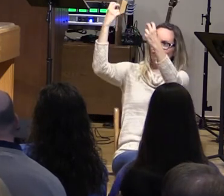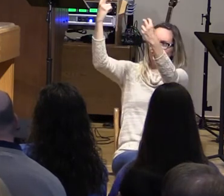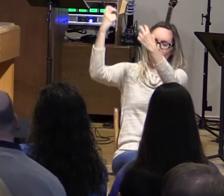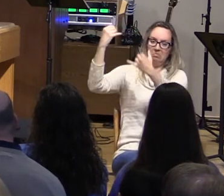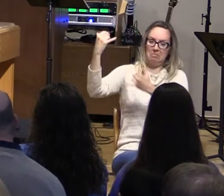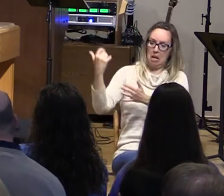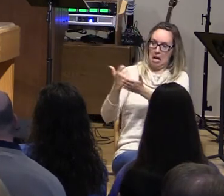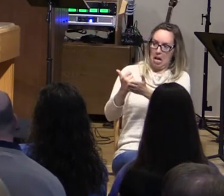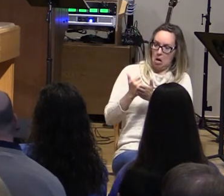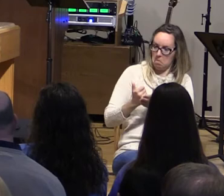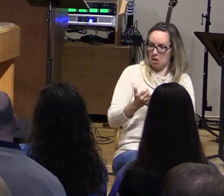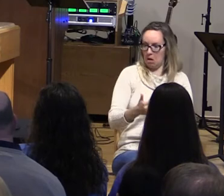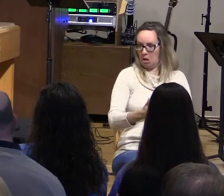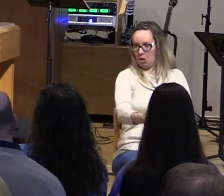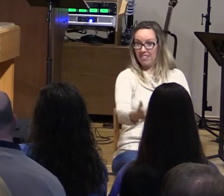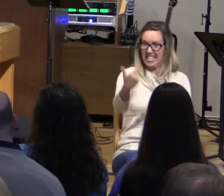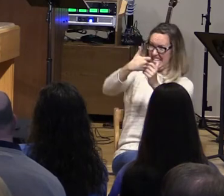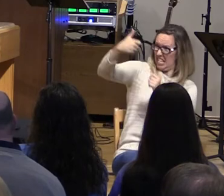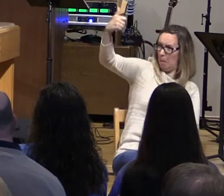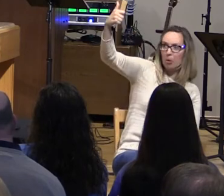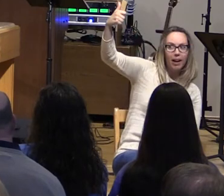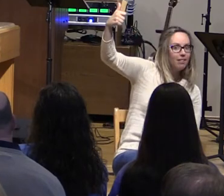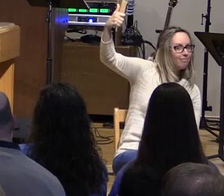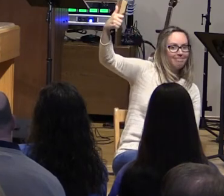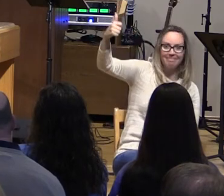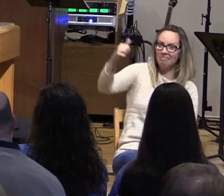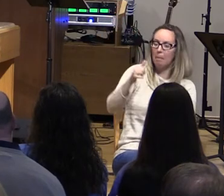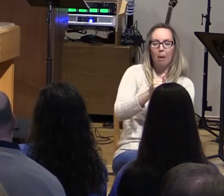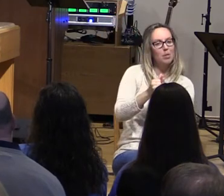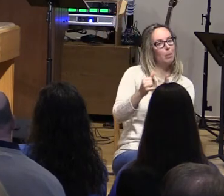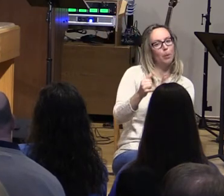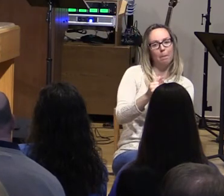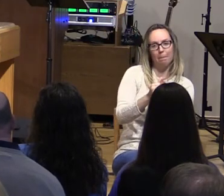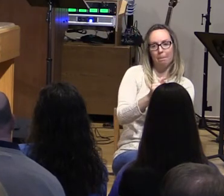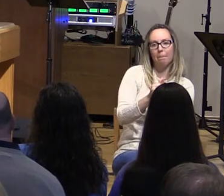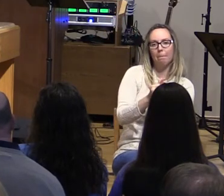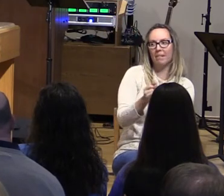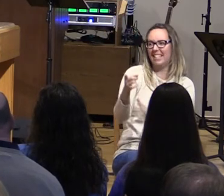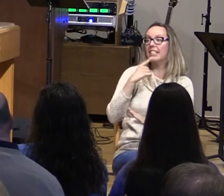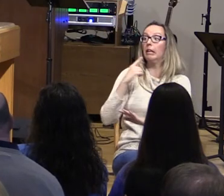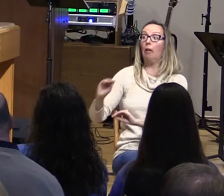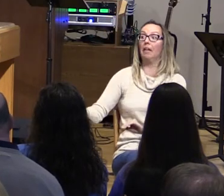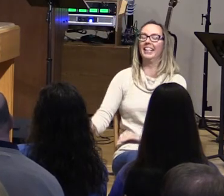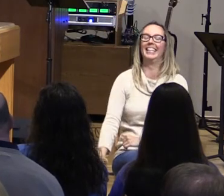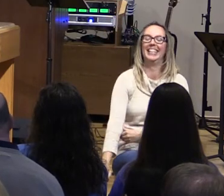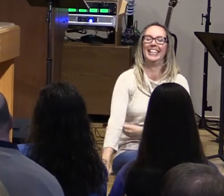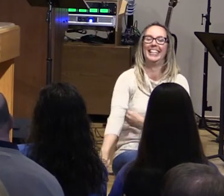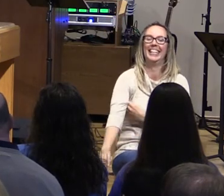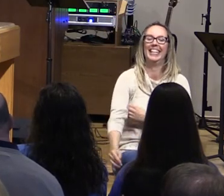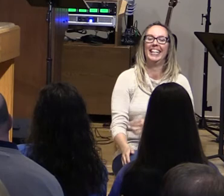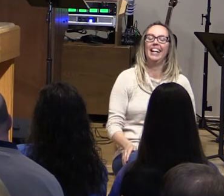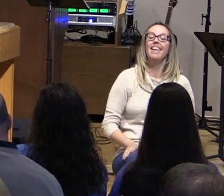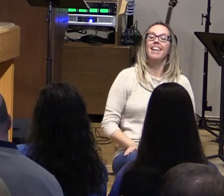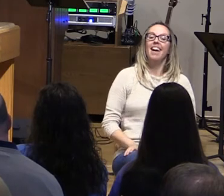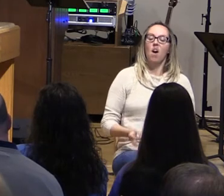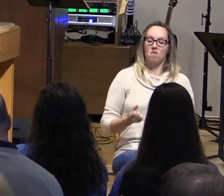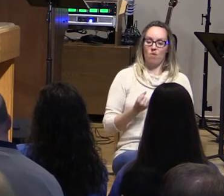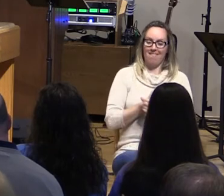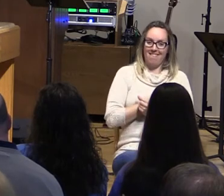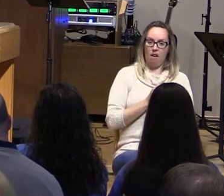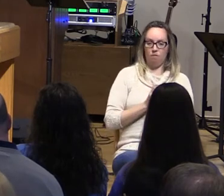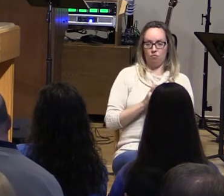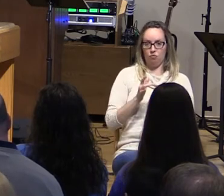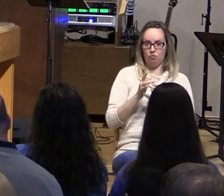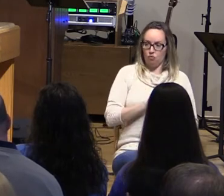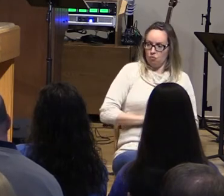us. What shall separate us from the love of Christ? Nothing. What shall separate us from the love of Christ?